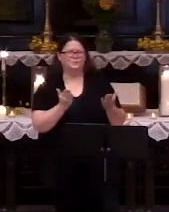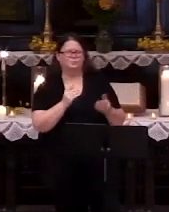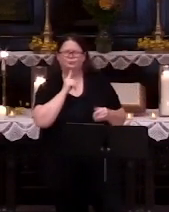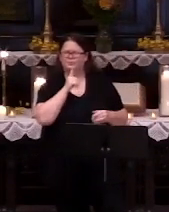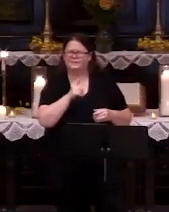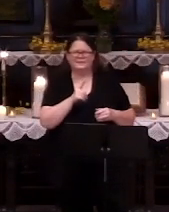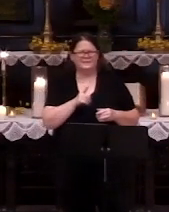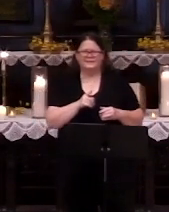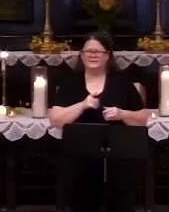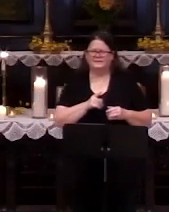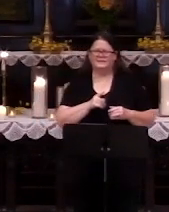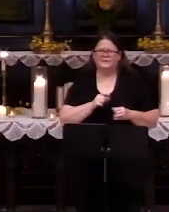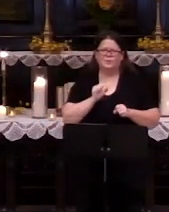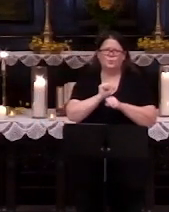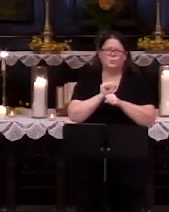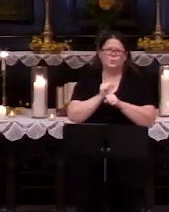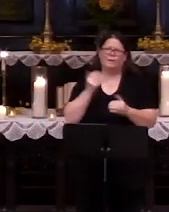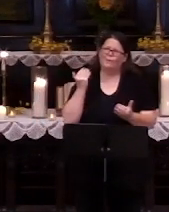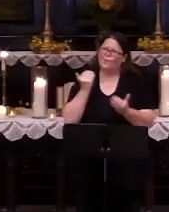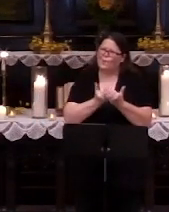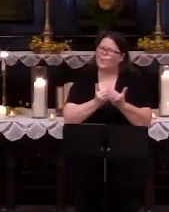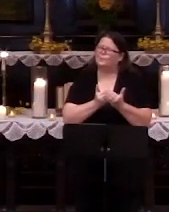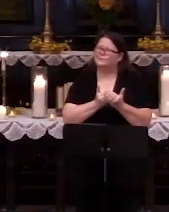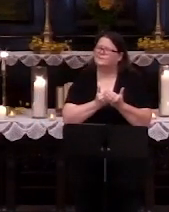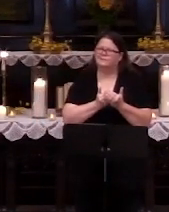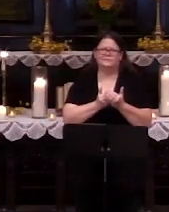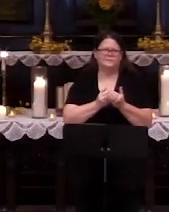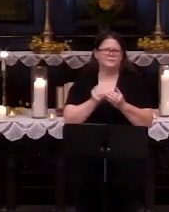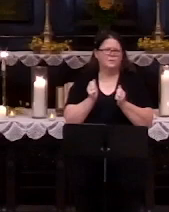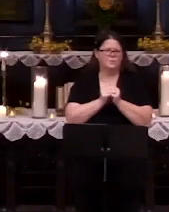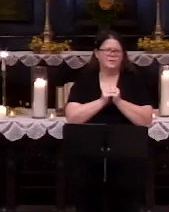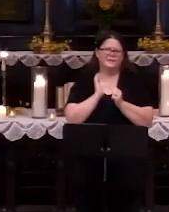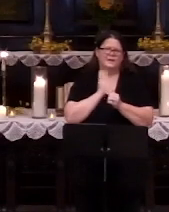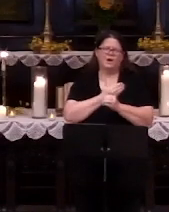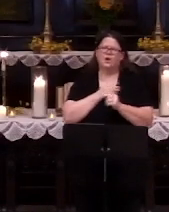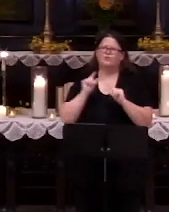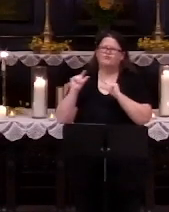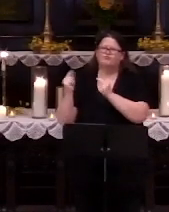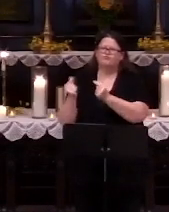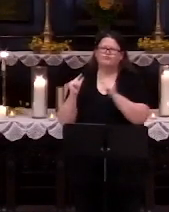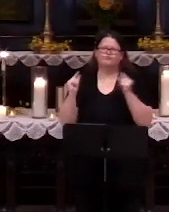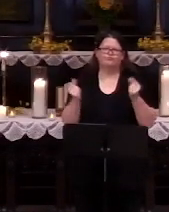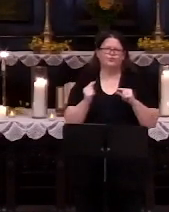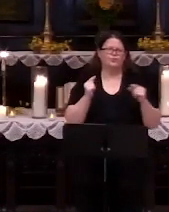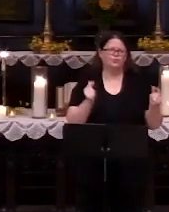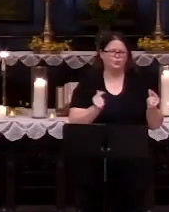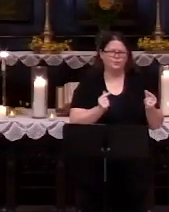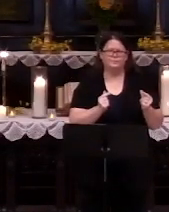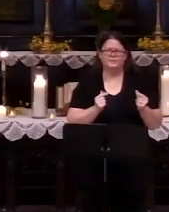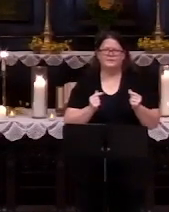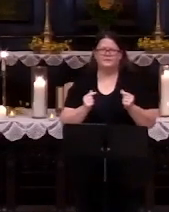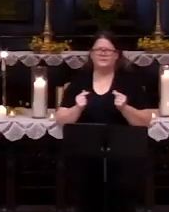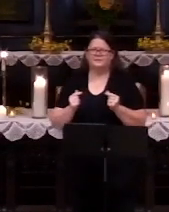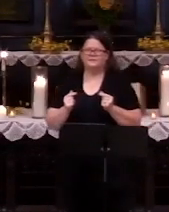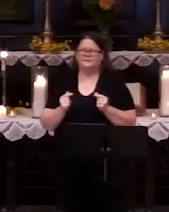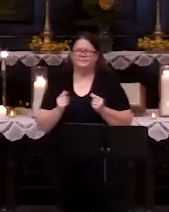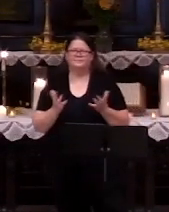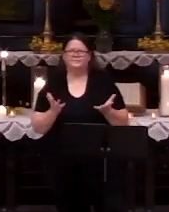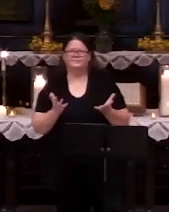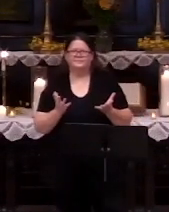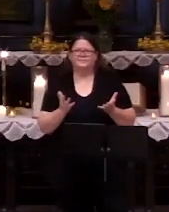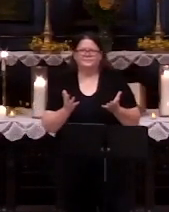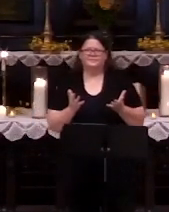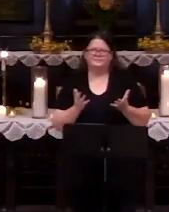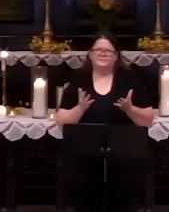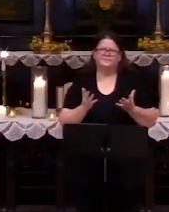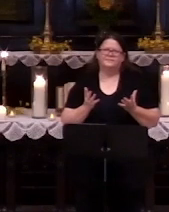really worked very closely with a lot of our groups that are doing nurture and engagement. She has